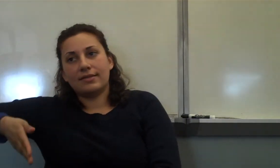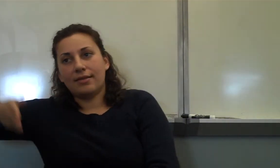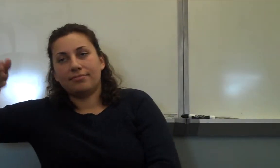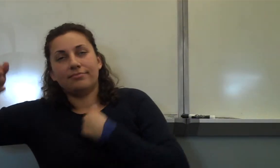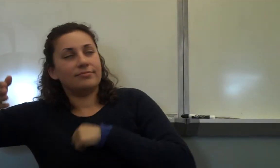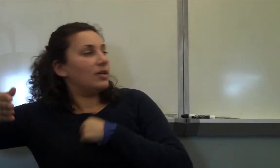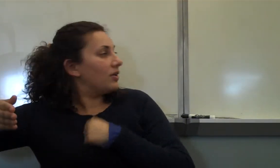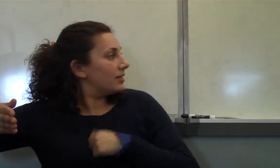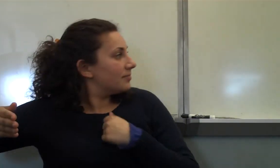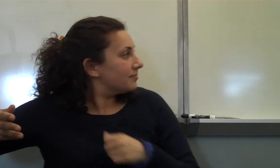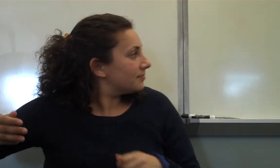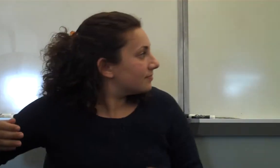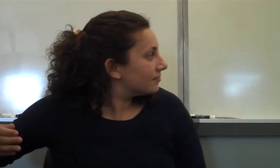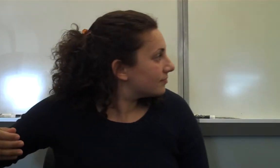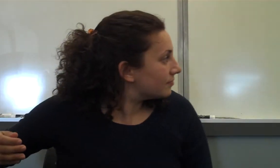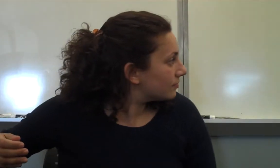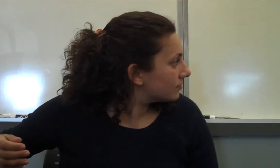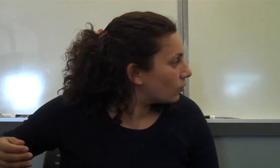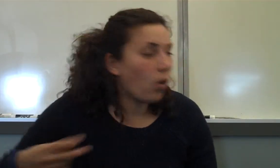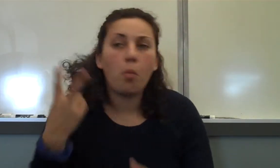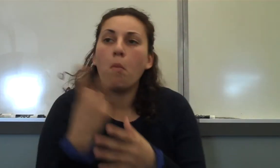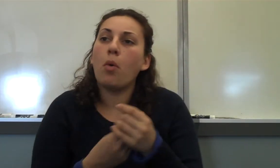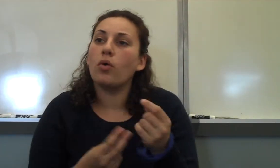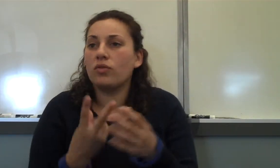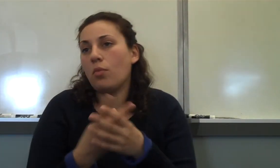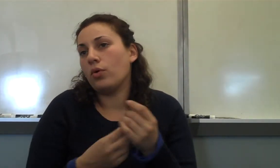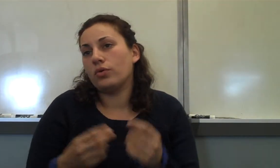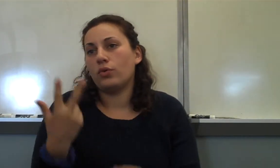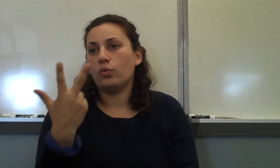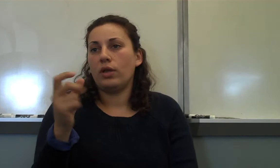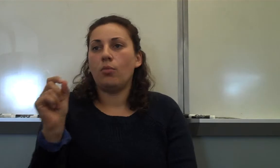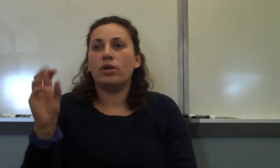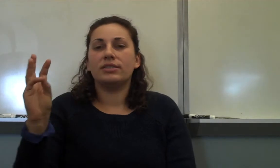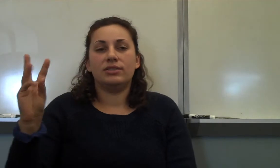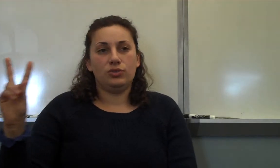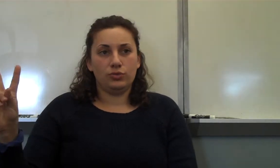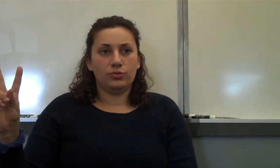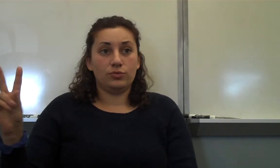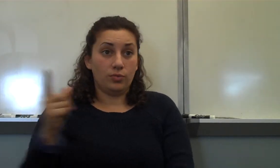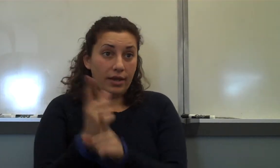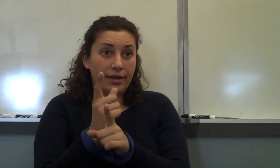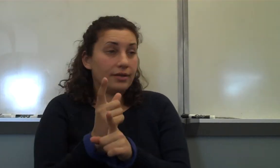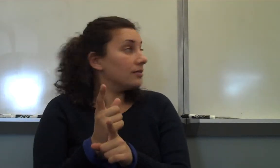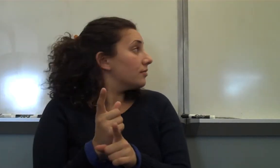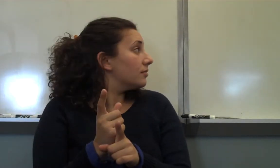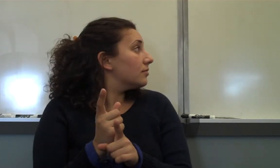but I forgot to put in a dimension. That's 1.03. Yeah, the way it is, you can't do it.